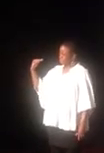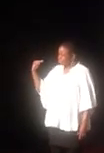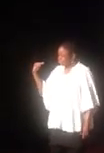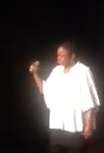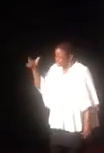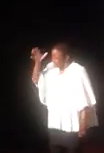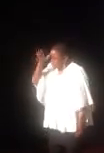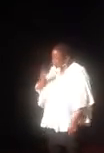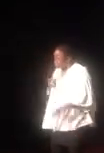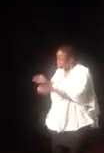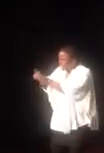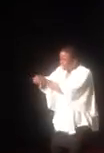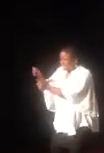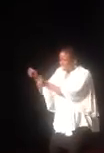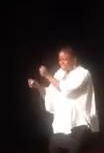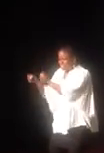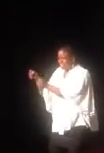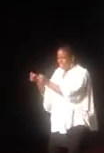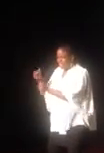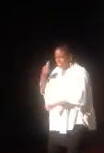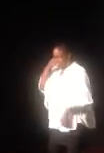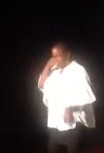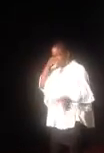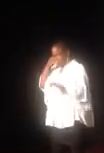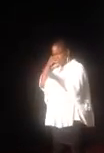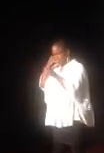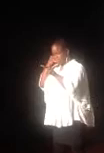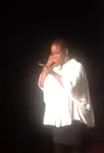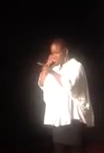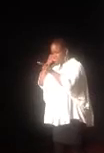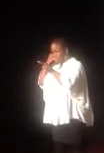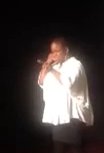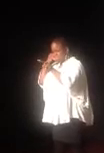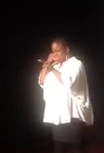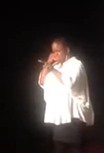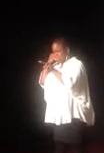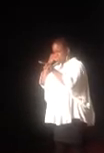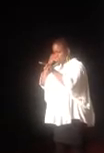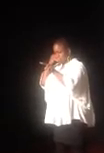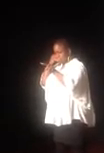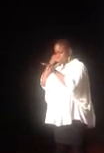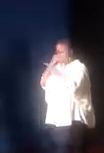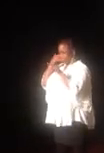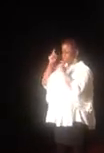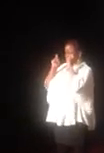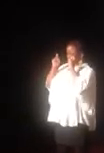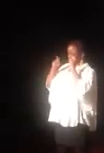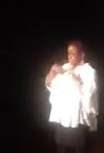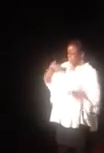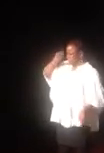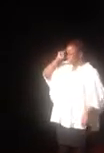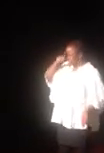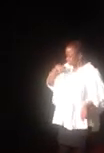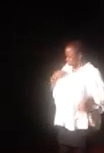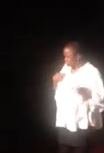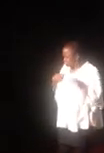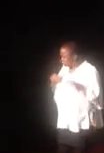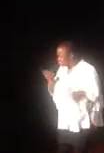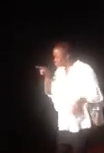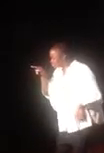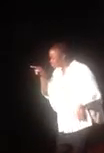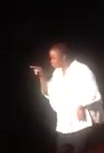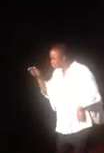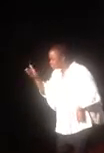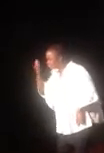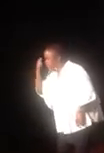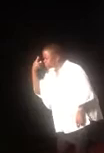sat in his car on his own phone, staring at me with a look of disgust. I looked closer, and I saw his